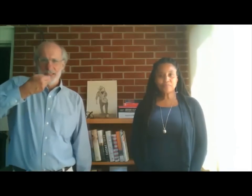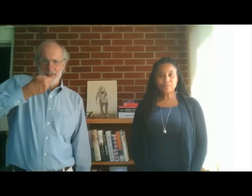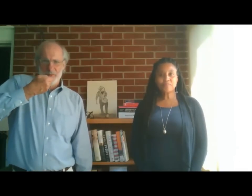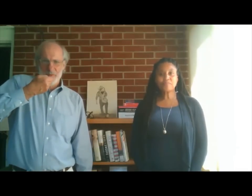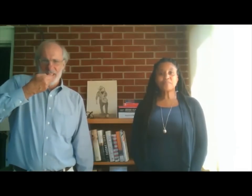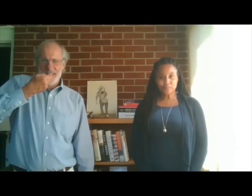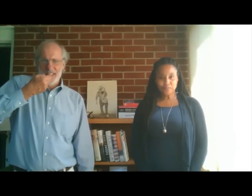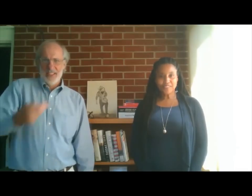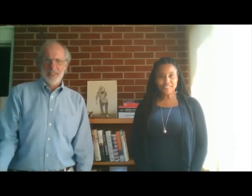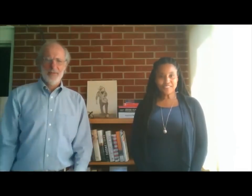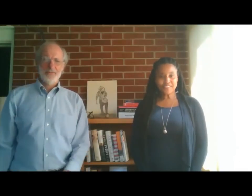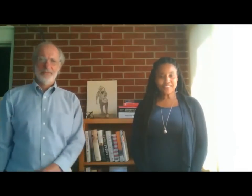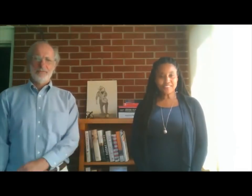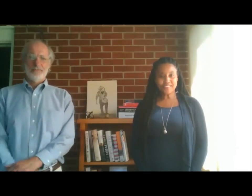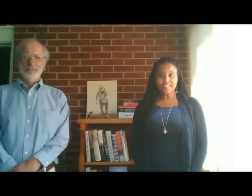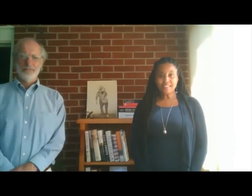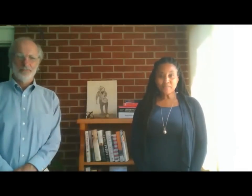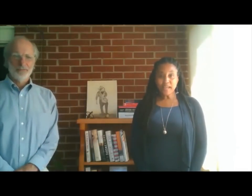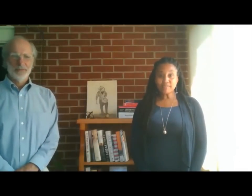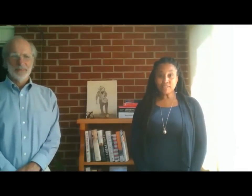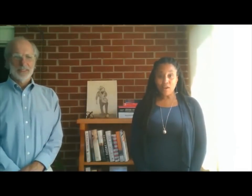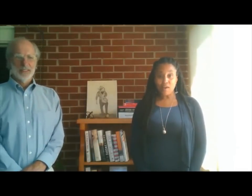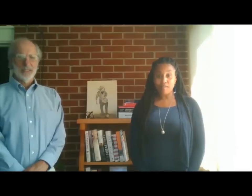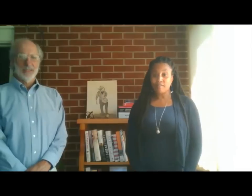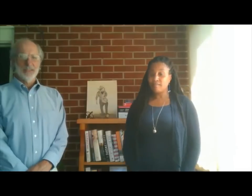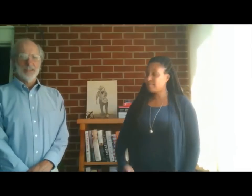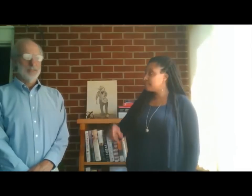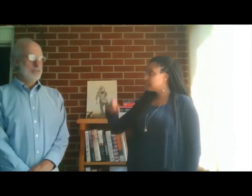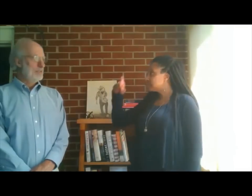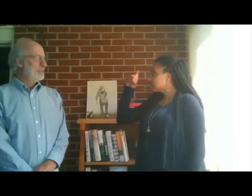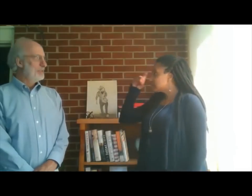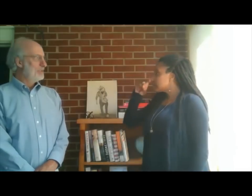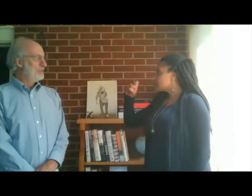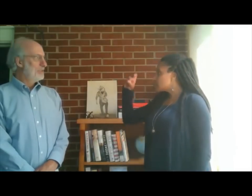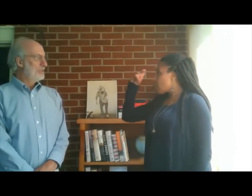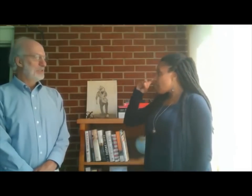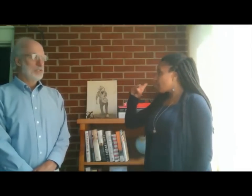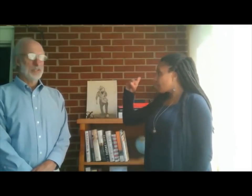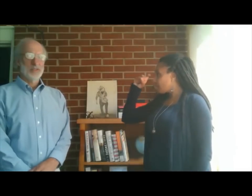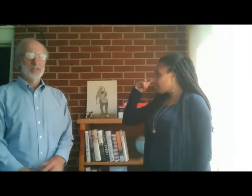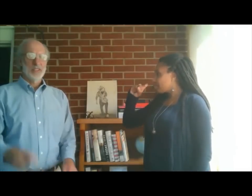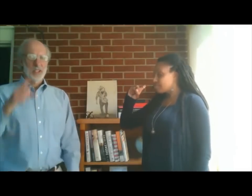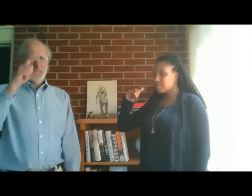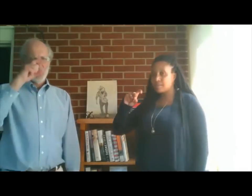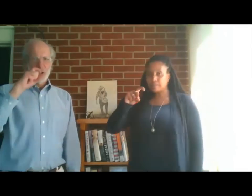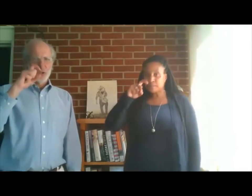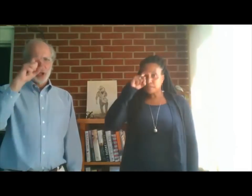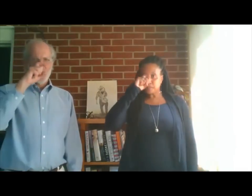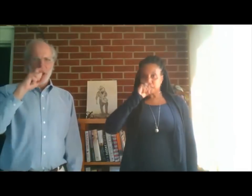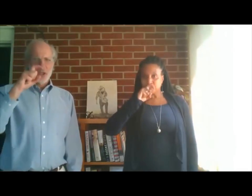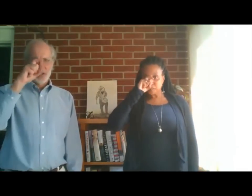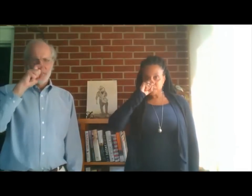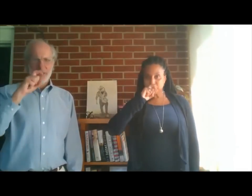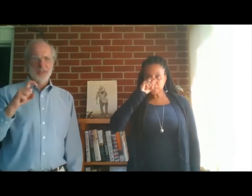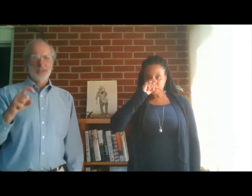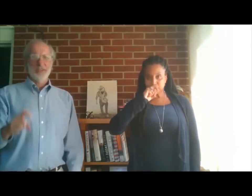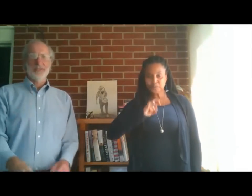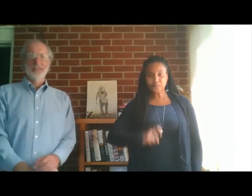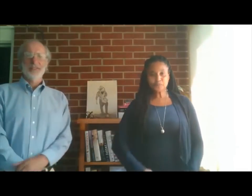And that's pizza. Good. Then we have doll. Doll.